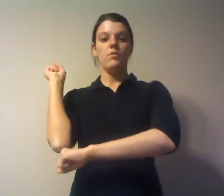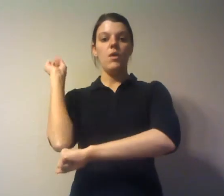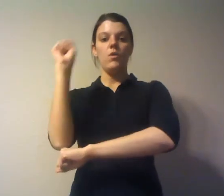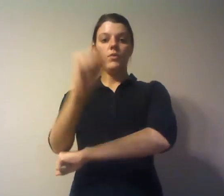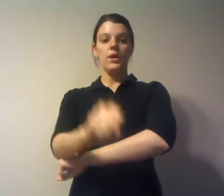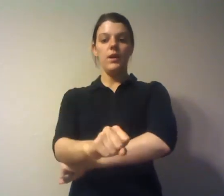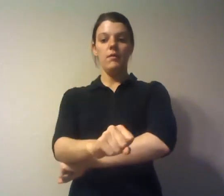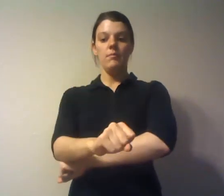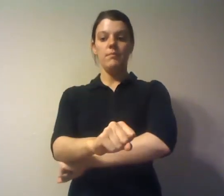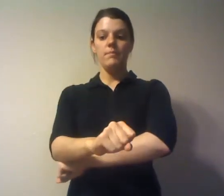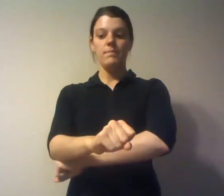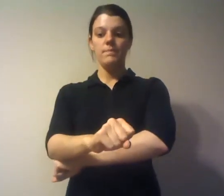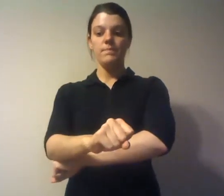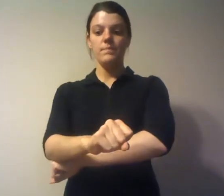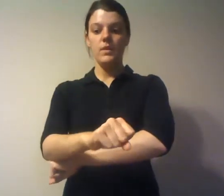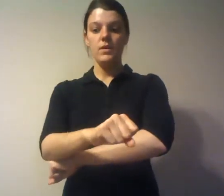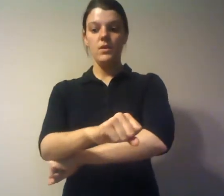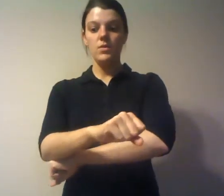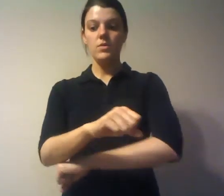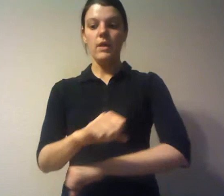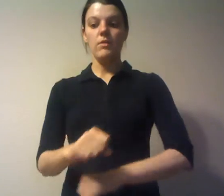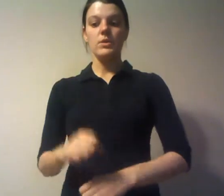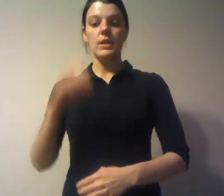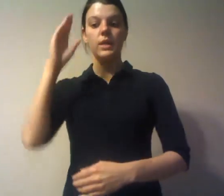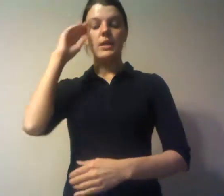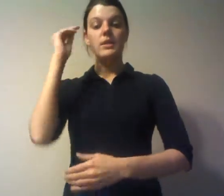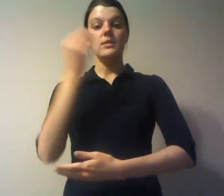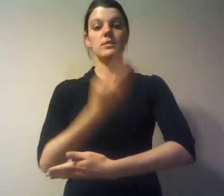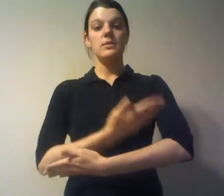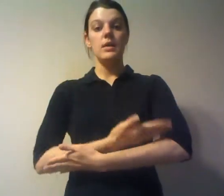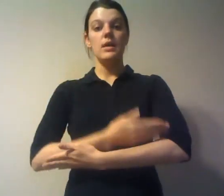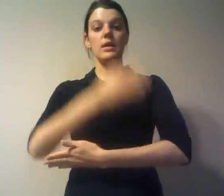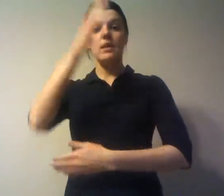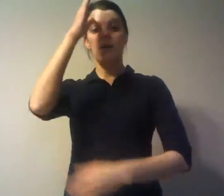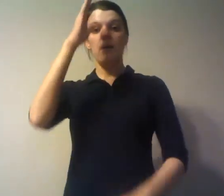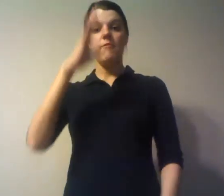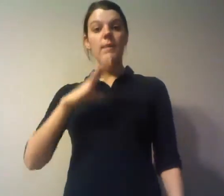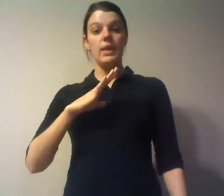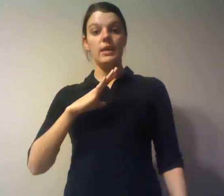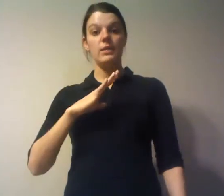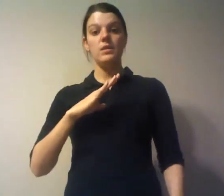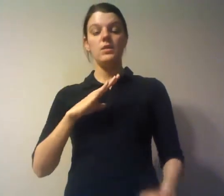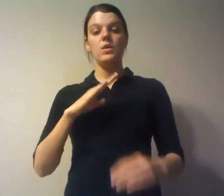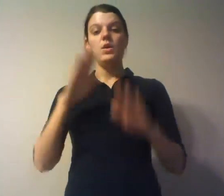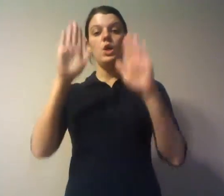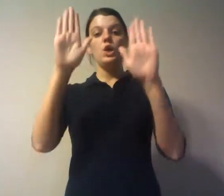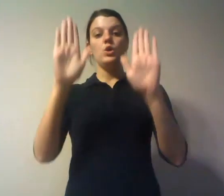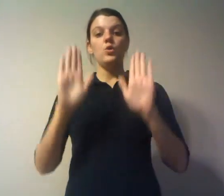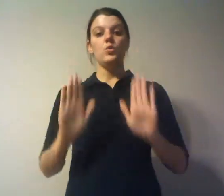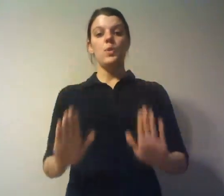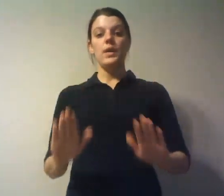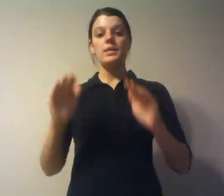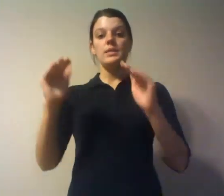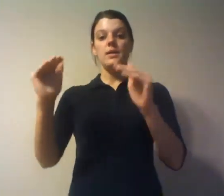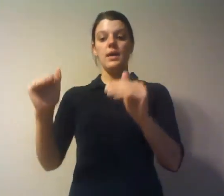for overcome. So that verse again is Son of Man, great